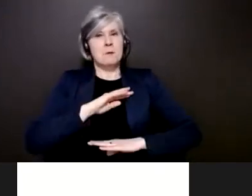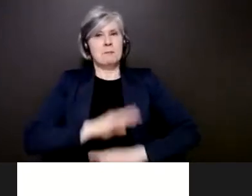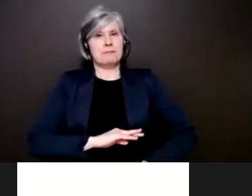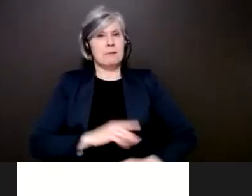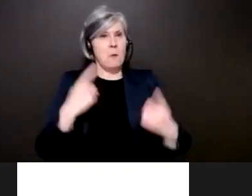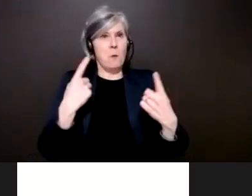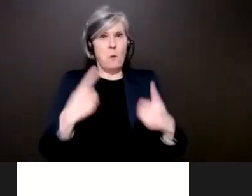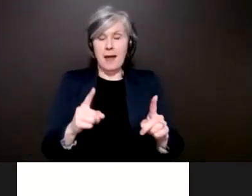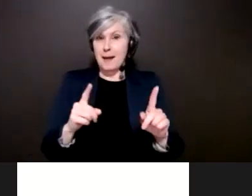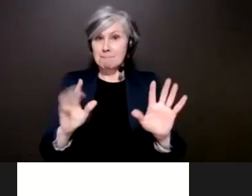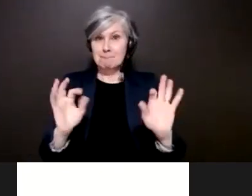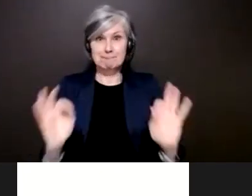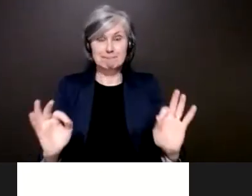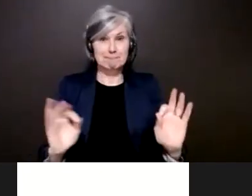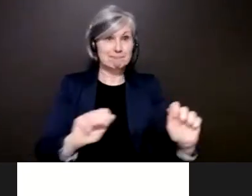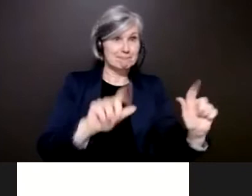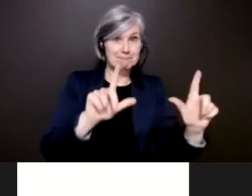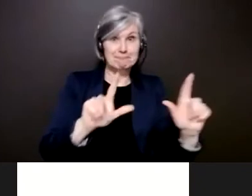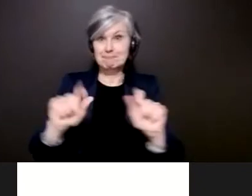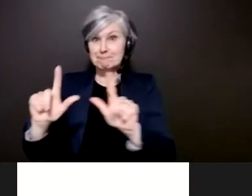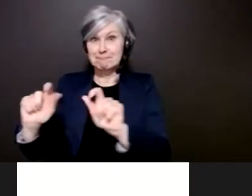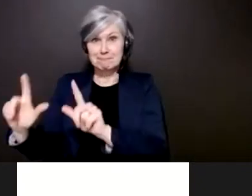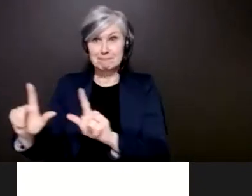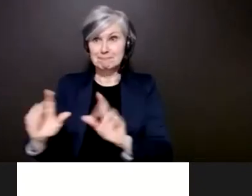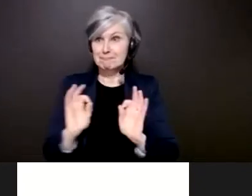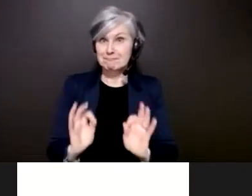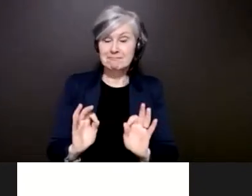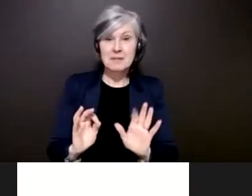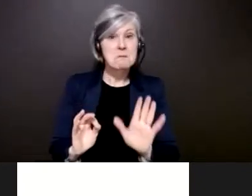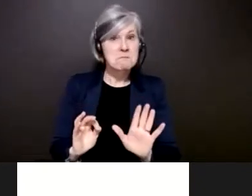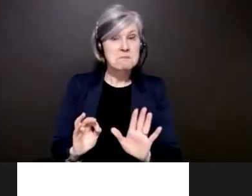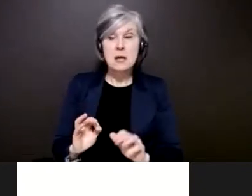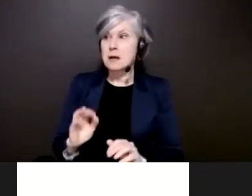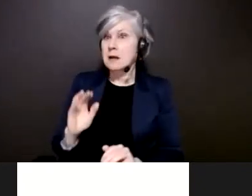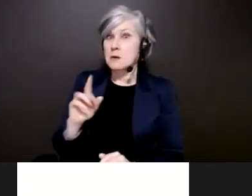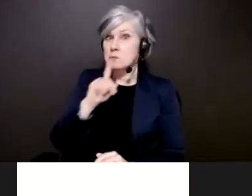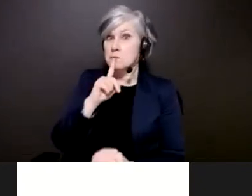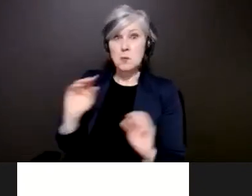happy. We actually didn't get any engagement in the Q&As.